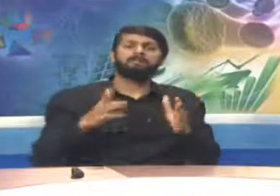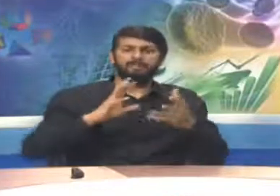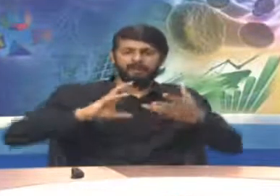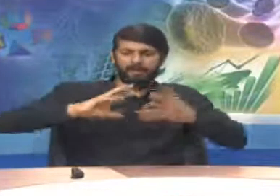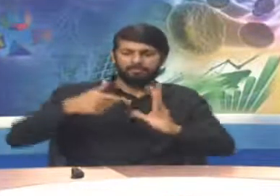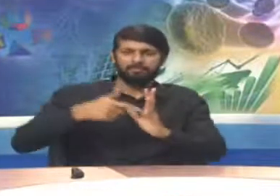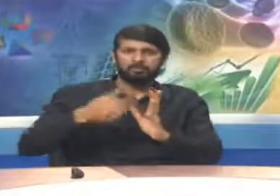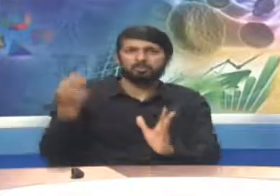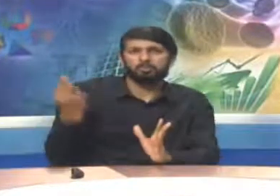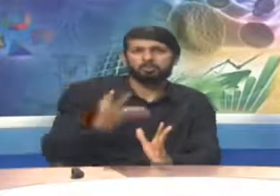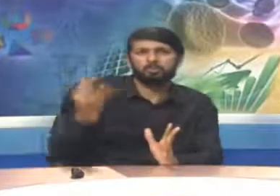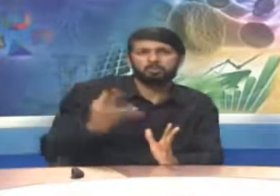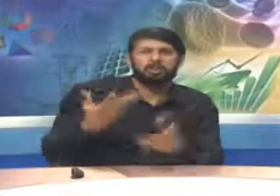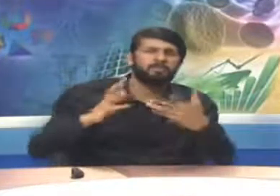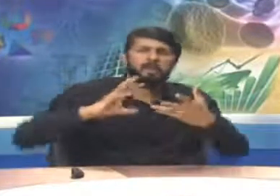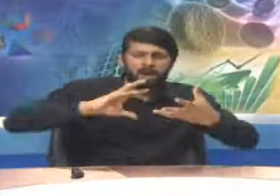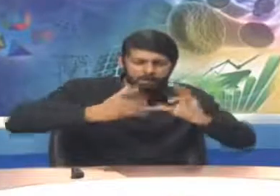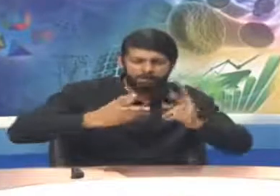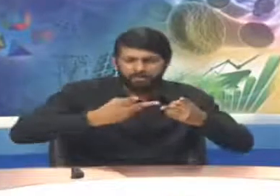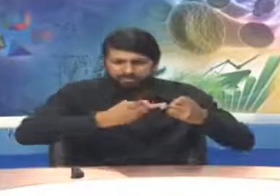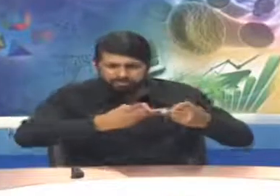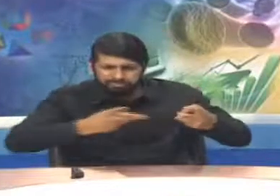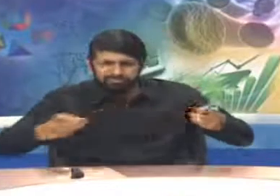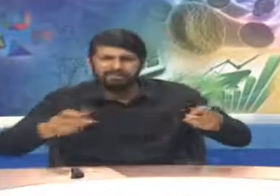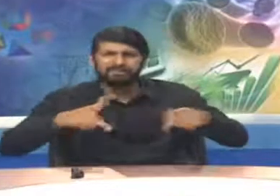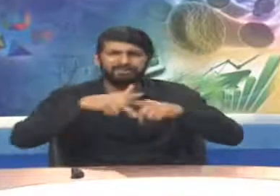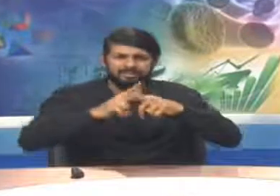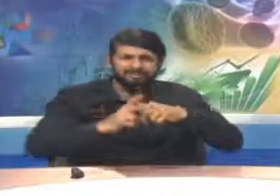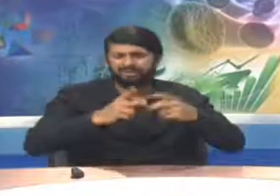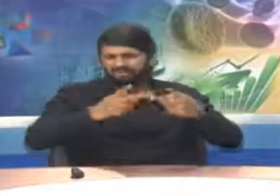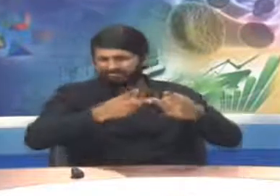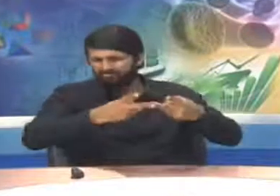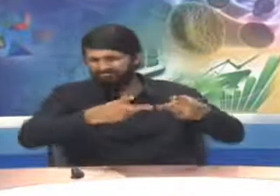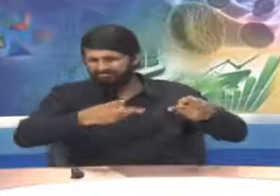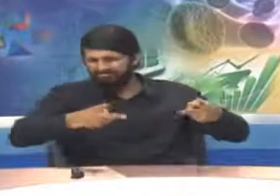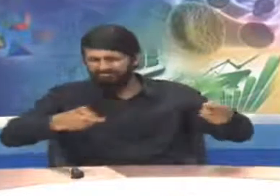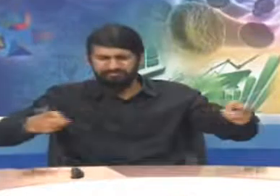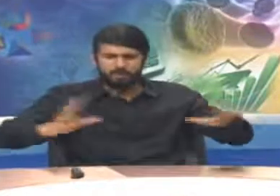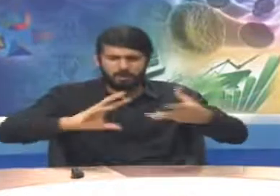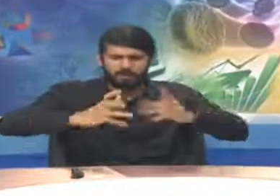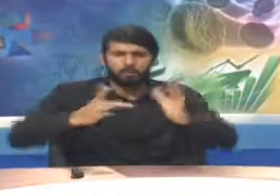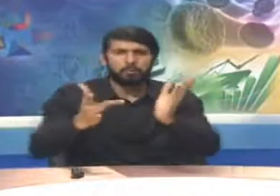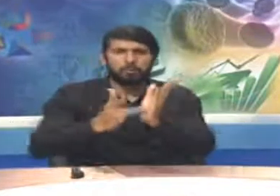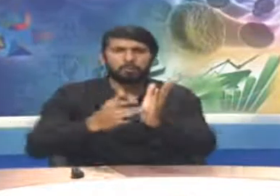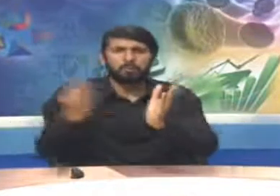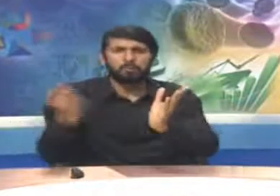elements which originate from the relations of